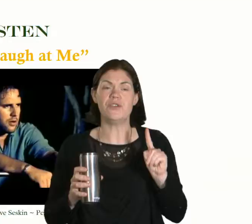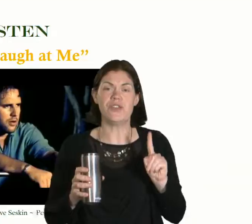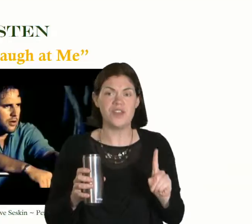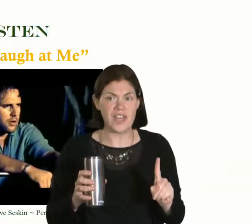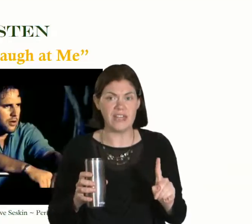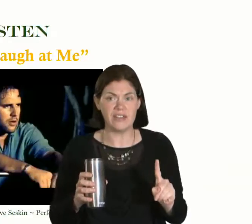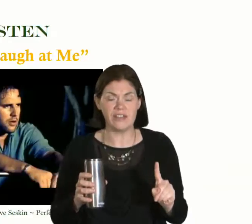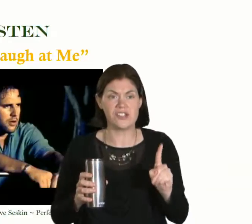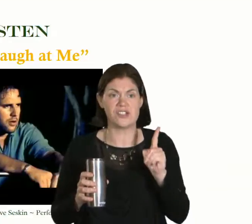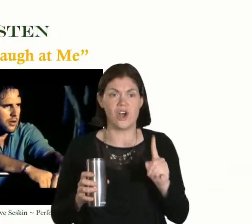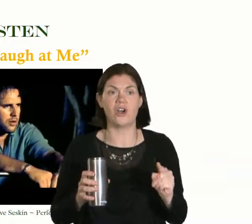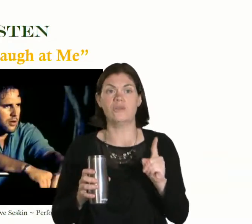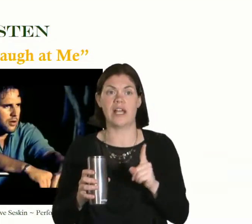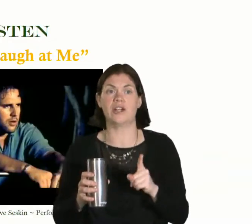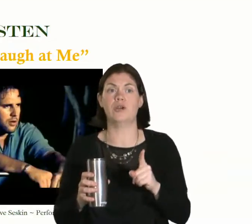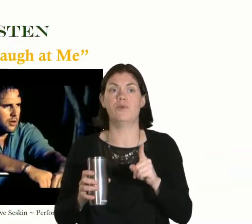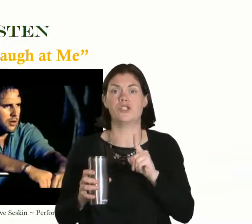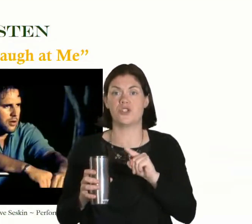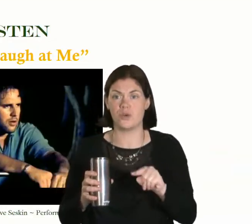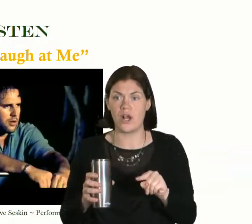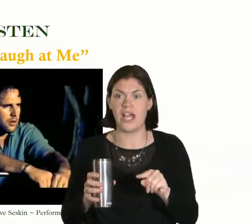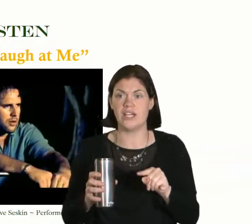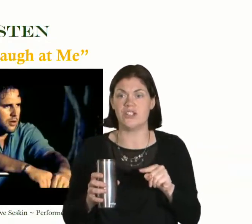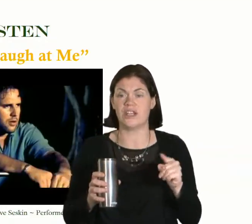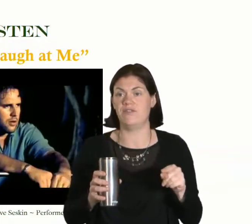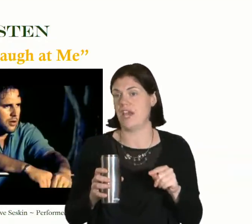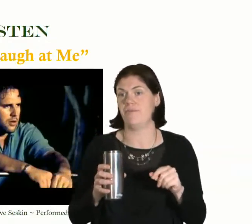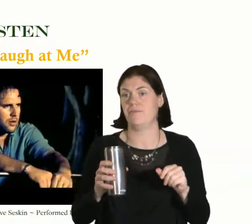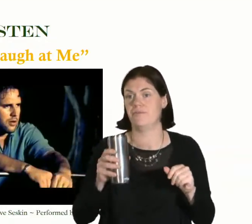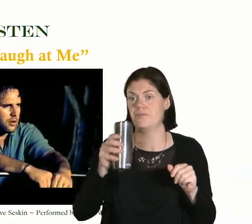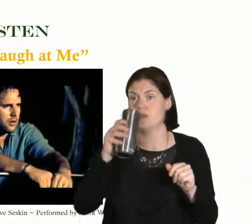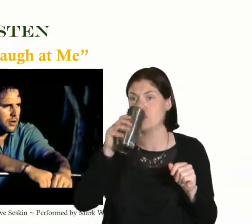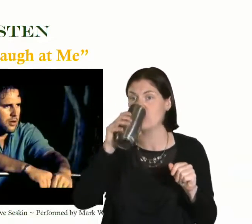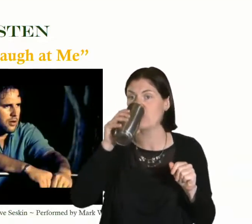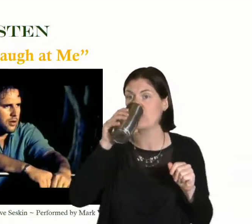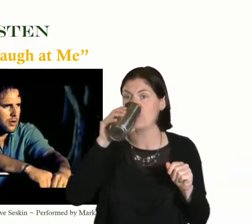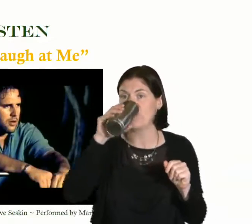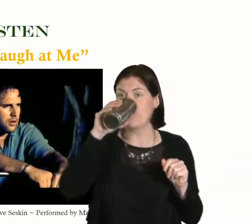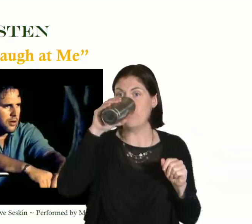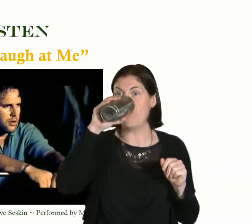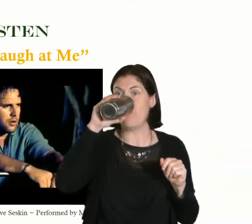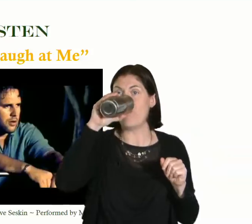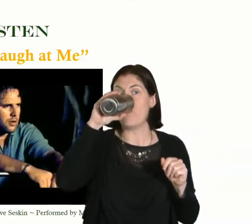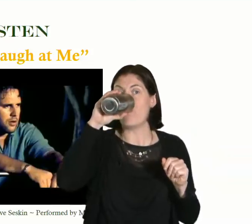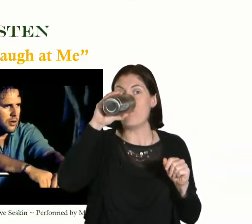What do you think the songwriter was trying to convey?